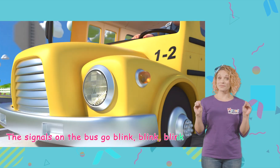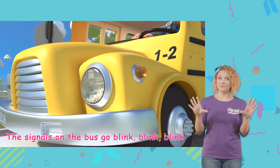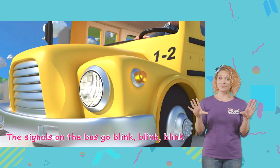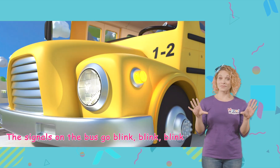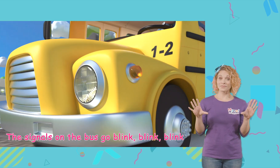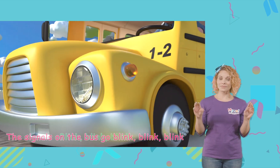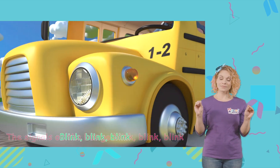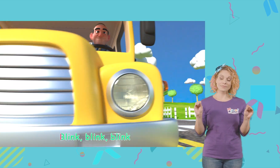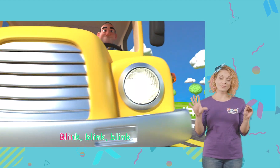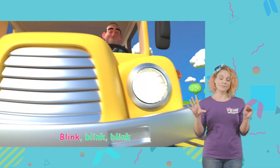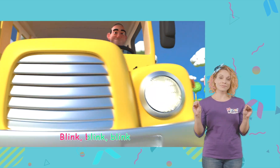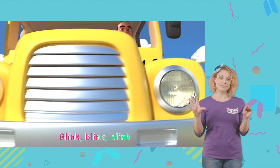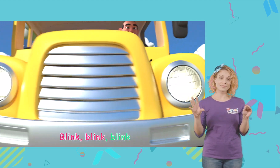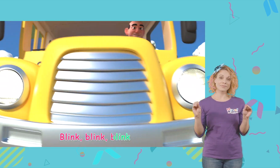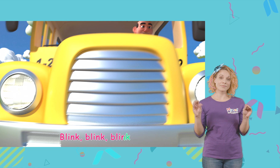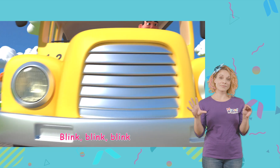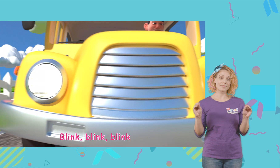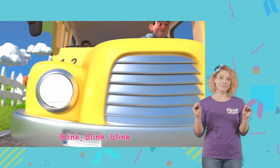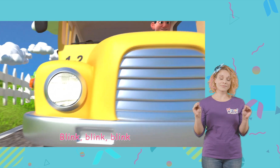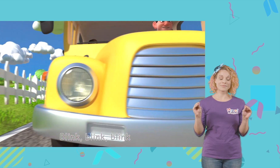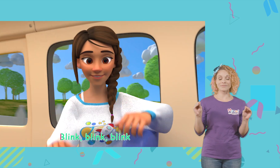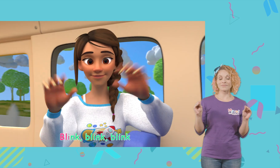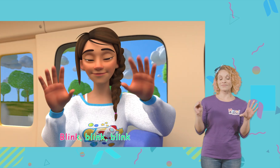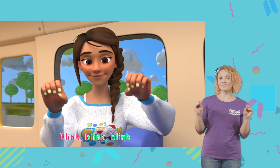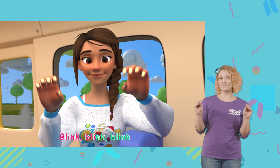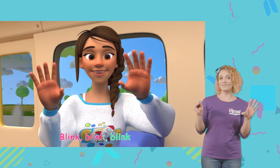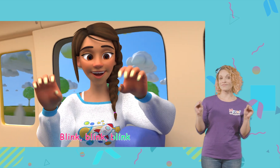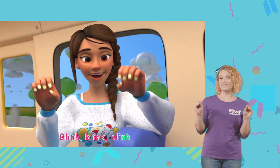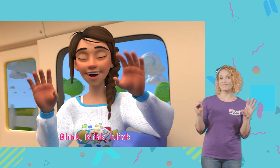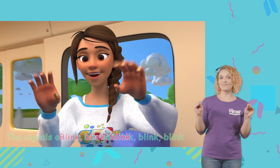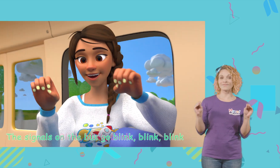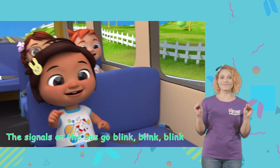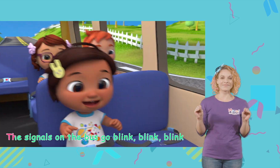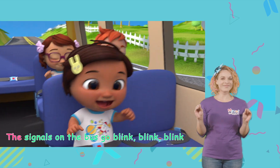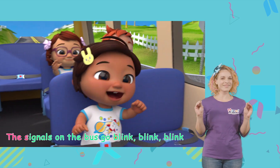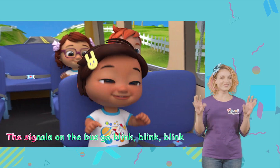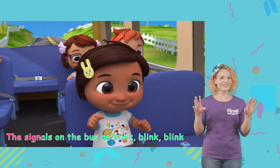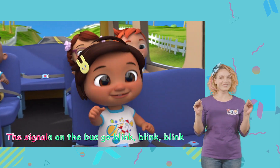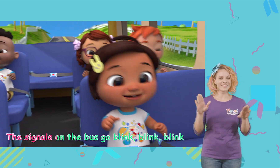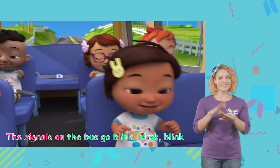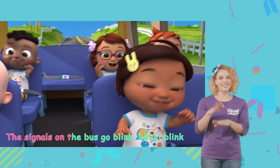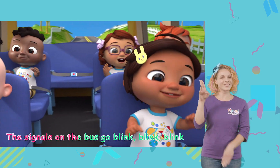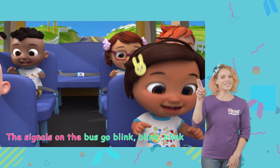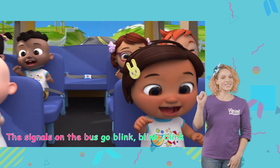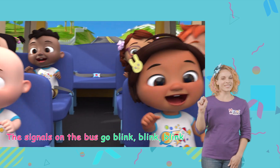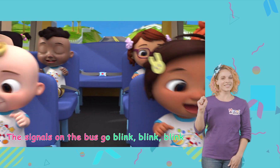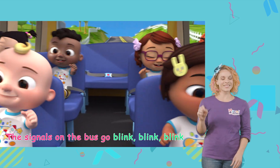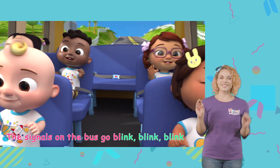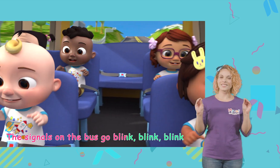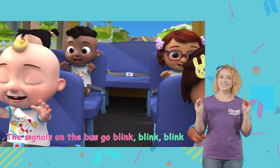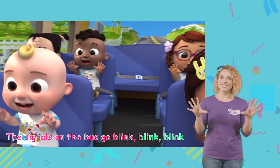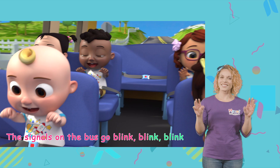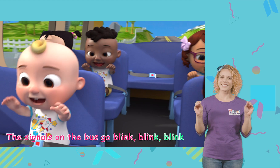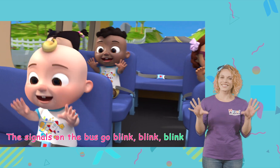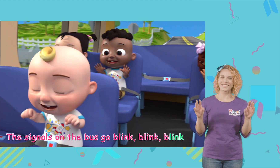blink, blink, blink, blink, blink, blink, blink. The signals on the bus go blink, blink,